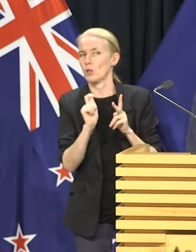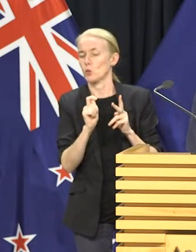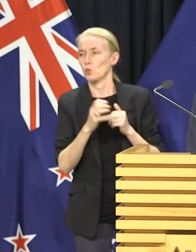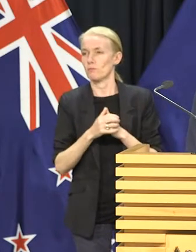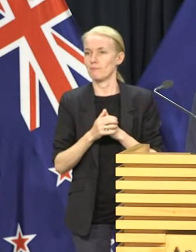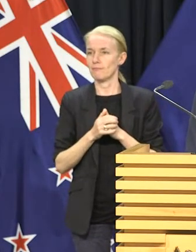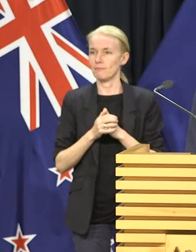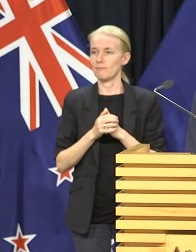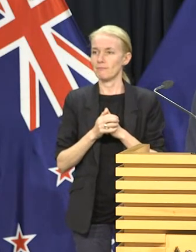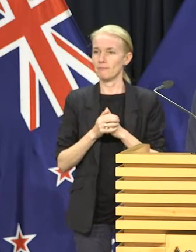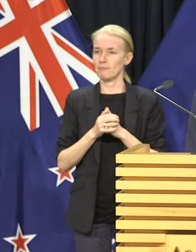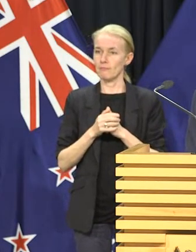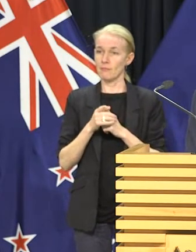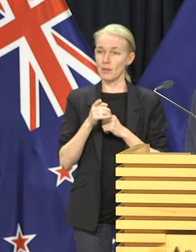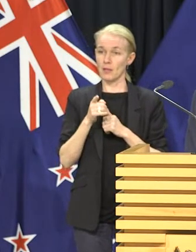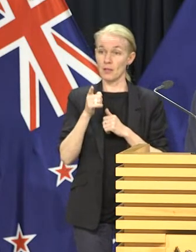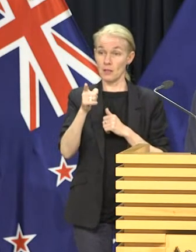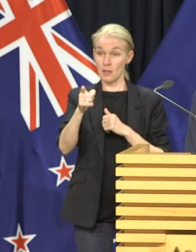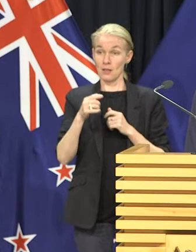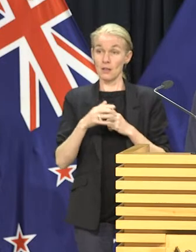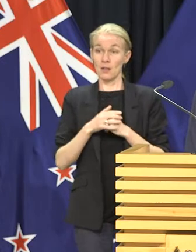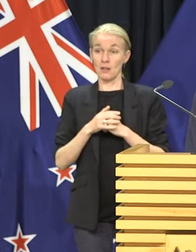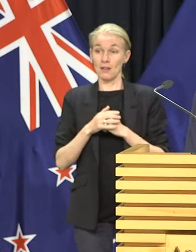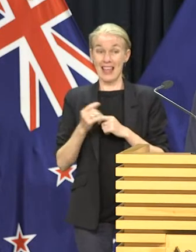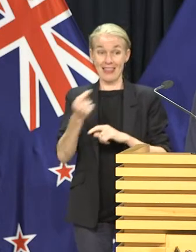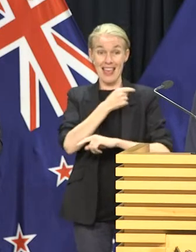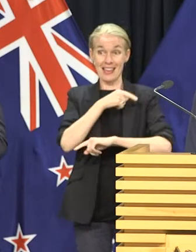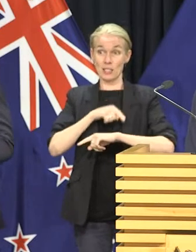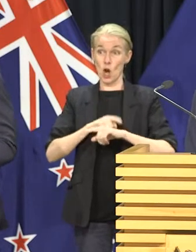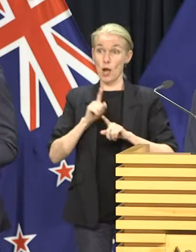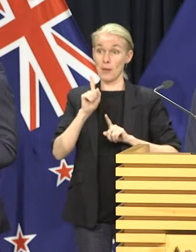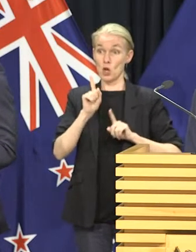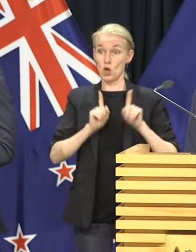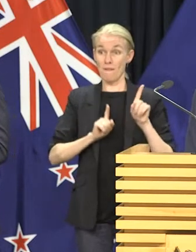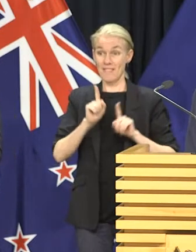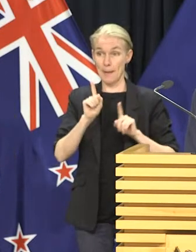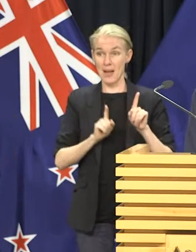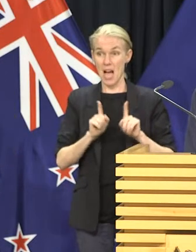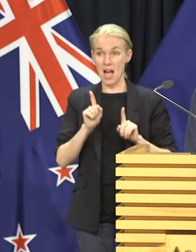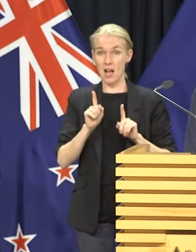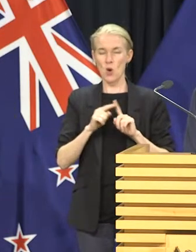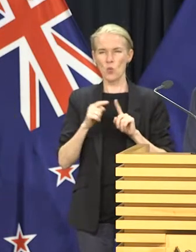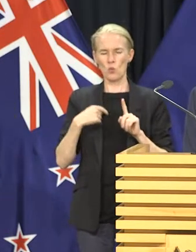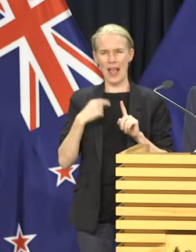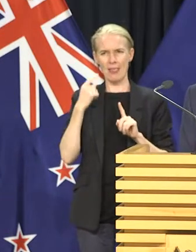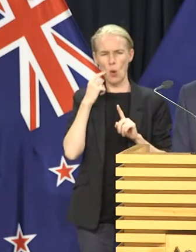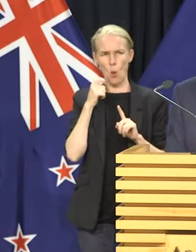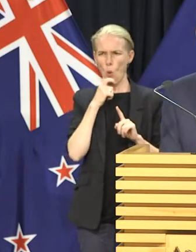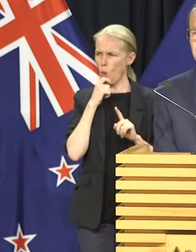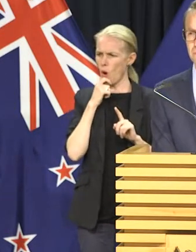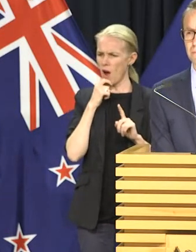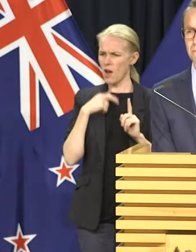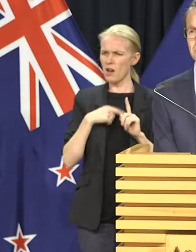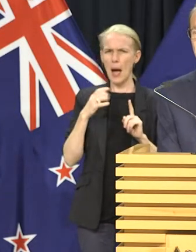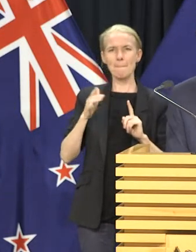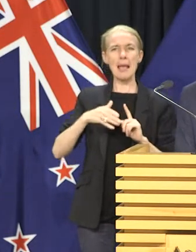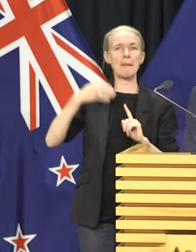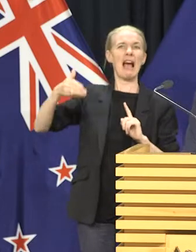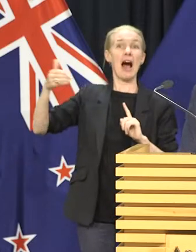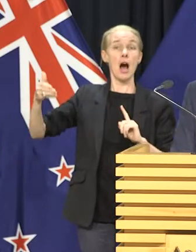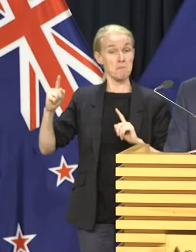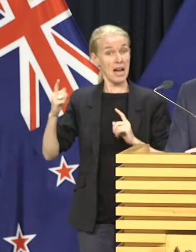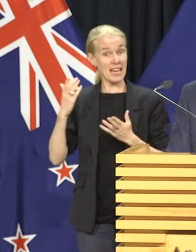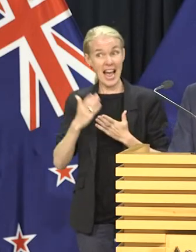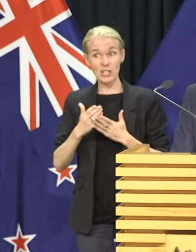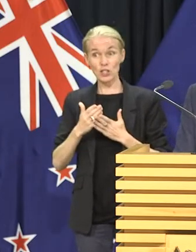in November that the vaccines would be sort of available quite so quickly, but other countries have managed to get those quicker. Is there something